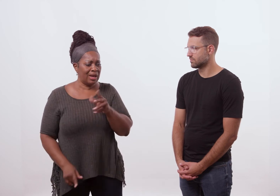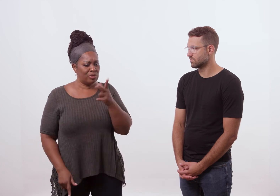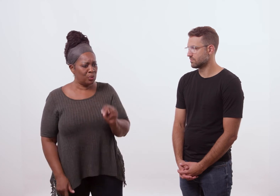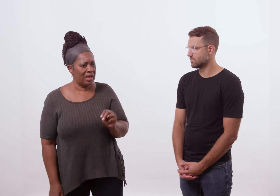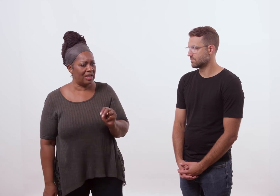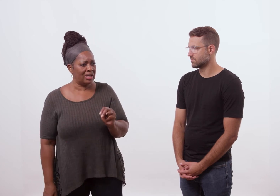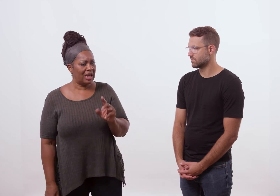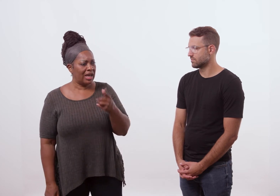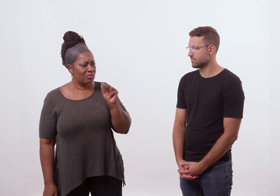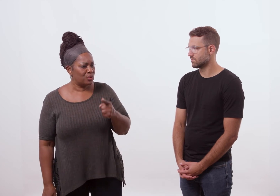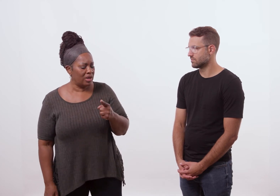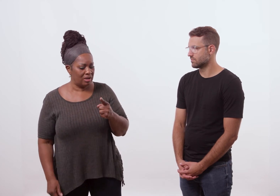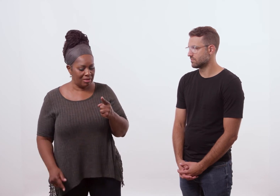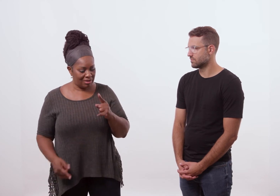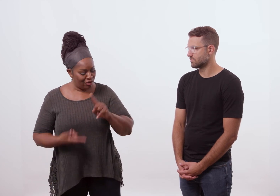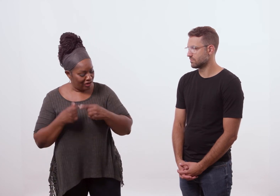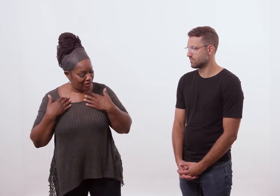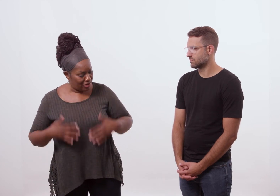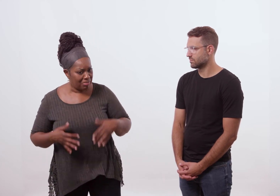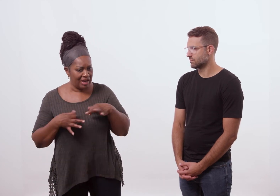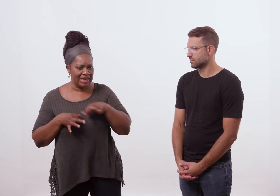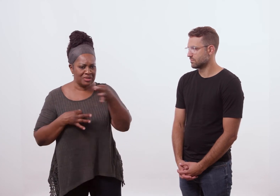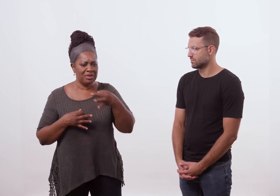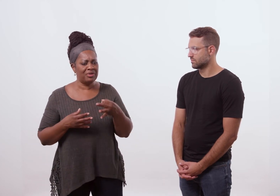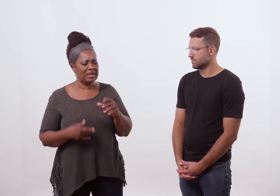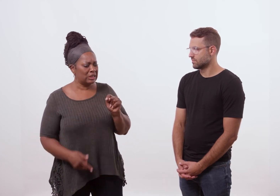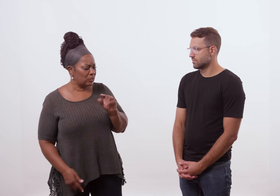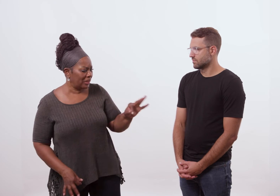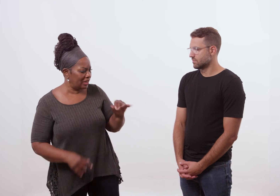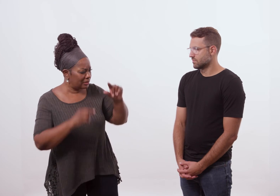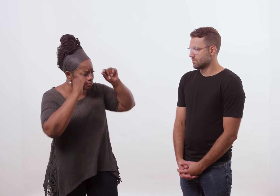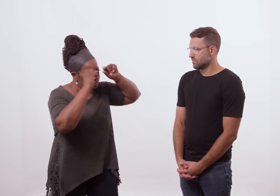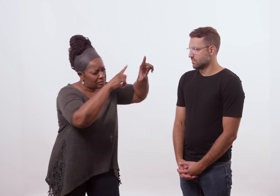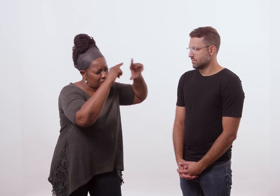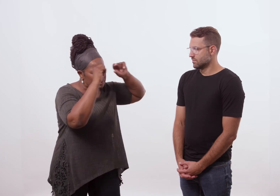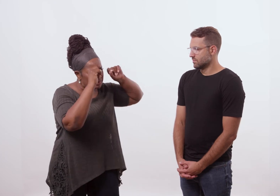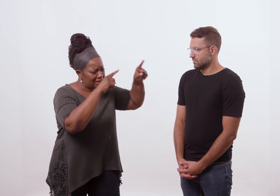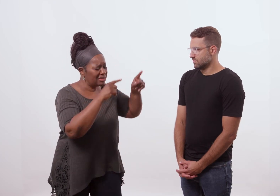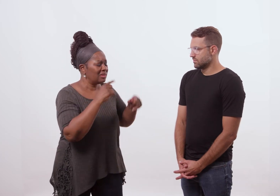Twen. Friend of your body and spirit. Twen.